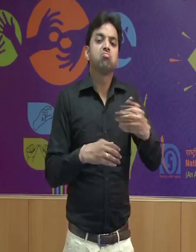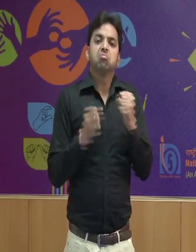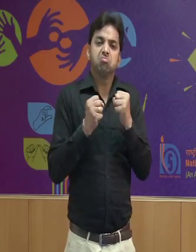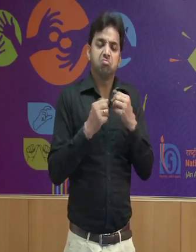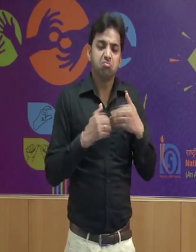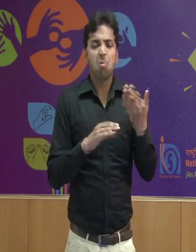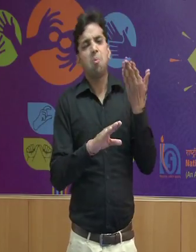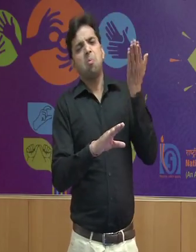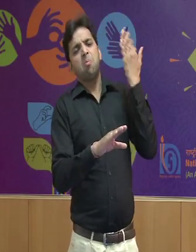earlier.